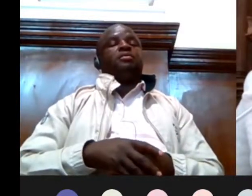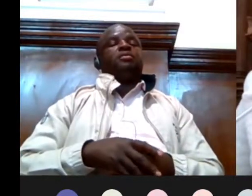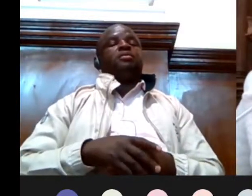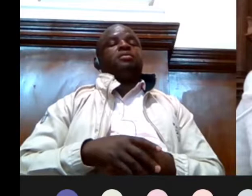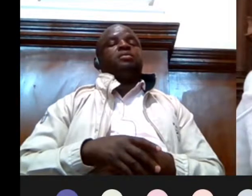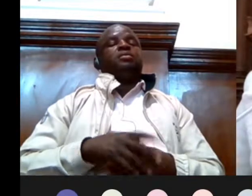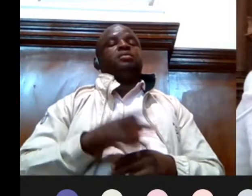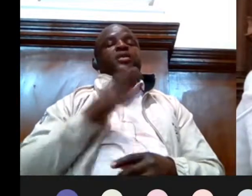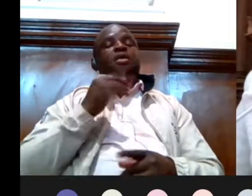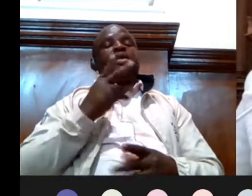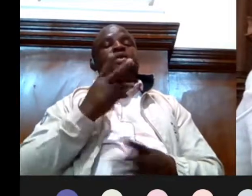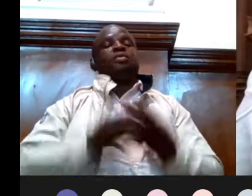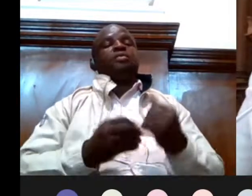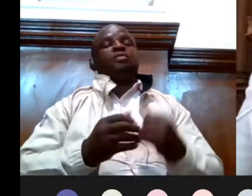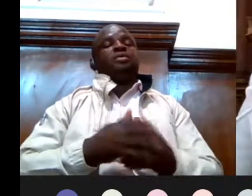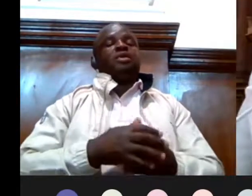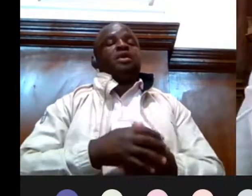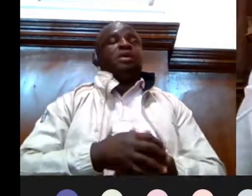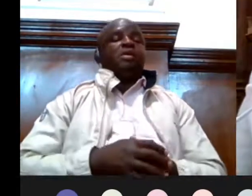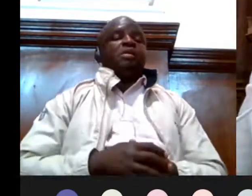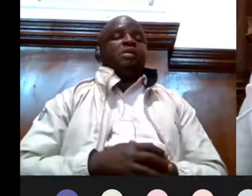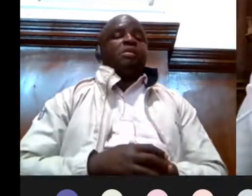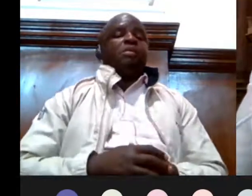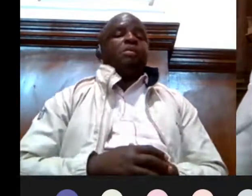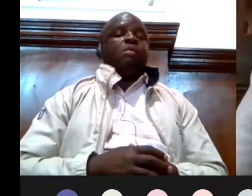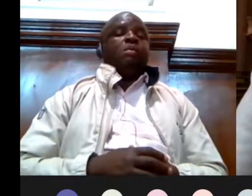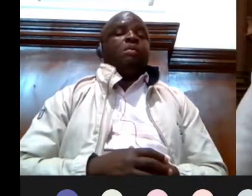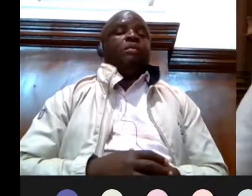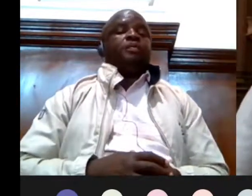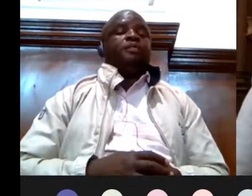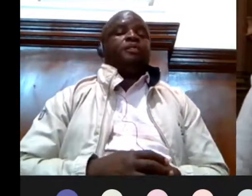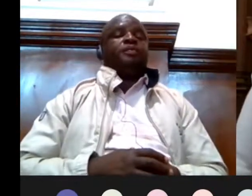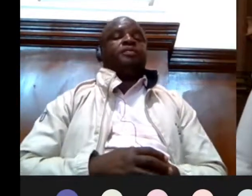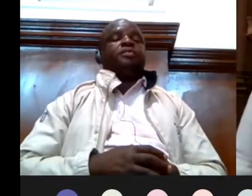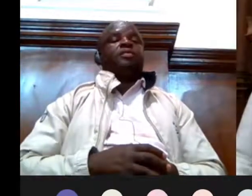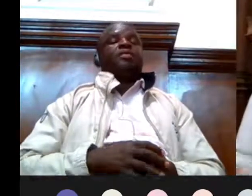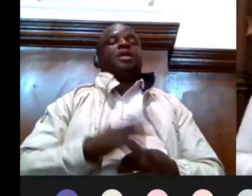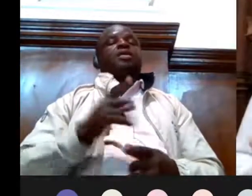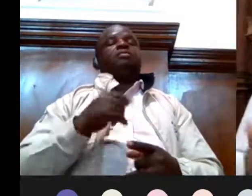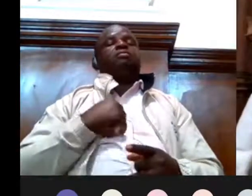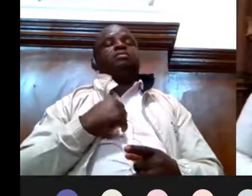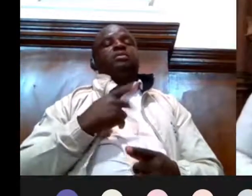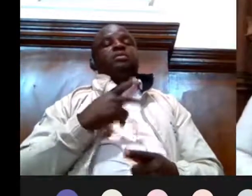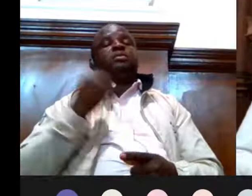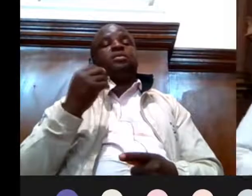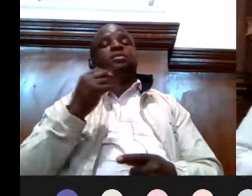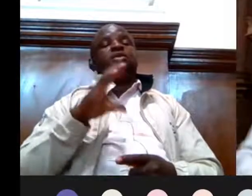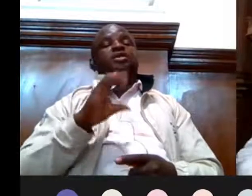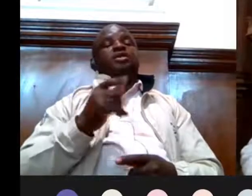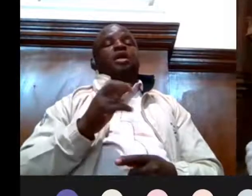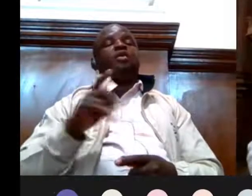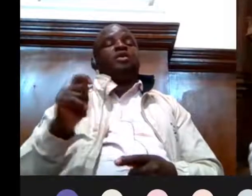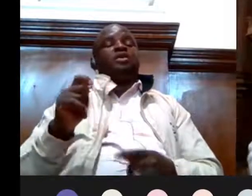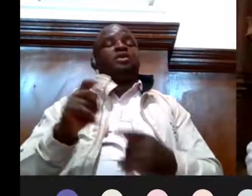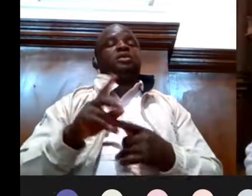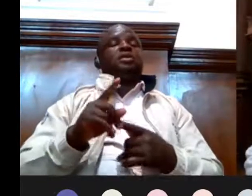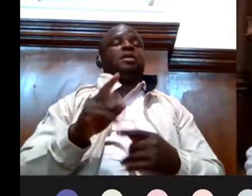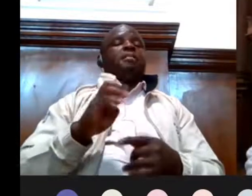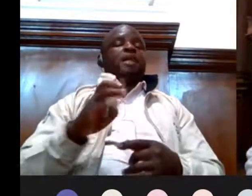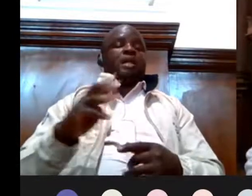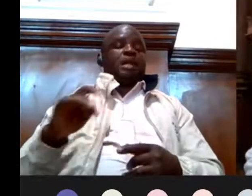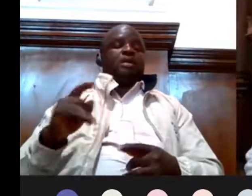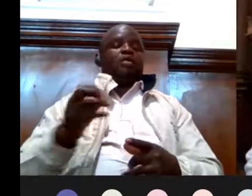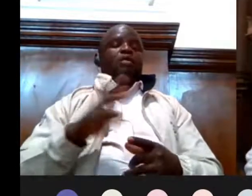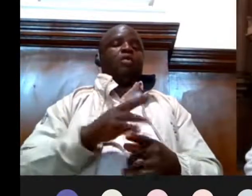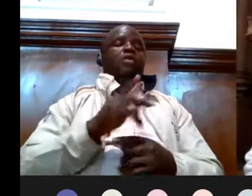said. I withdraw, Speaker. Sure. Speaker, I wonder what Charlotte Makeke, or the Ruth